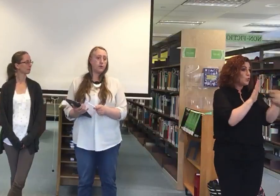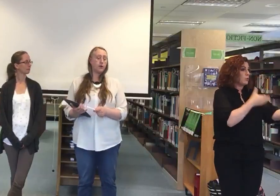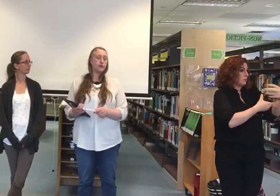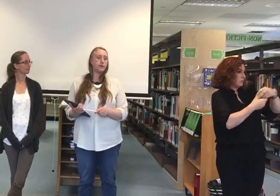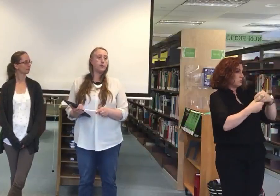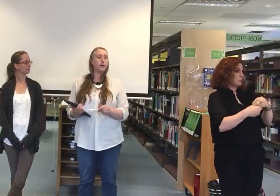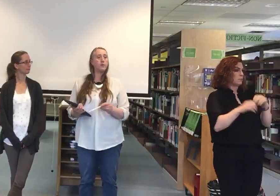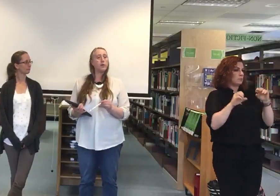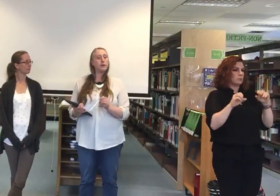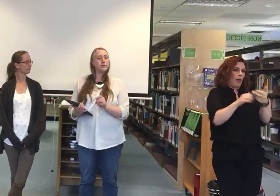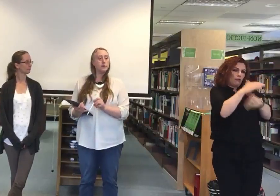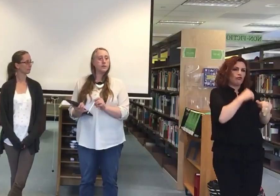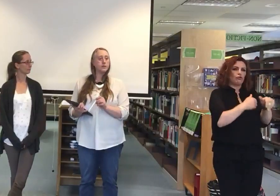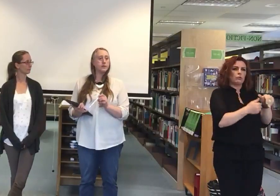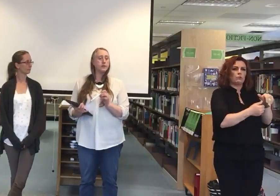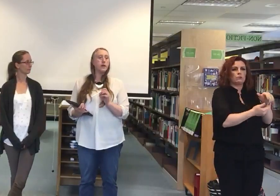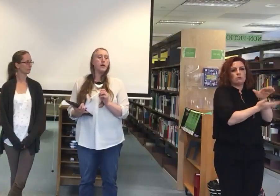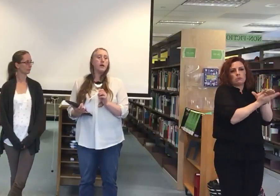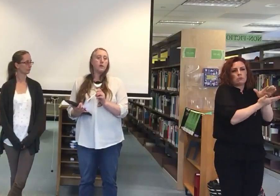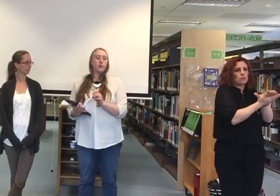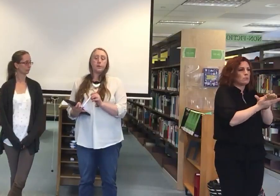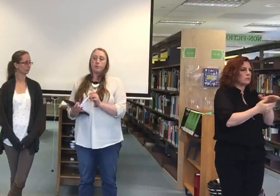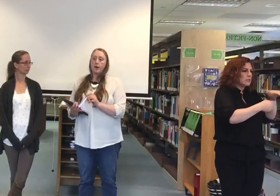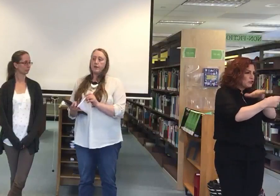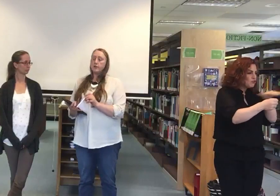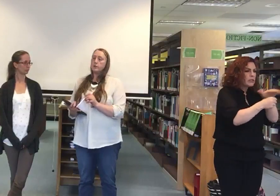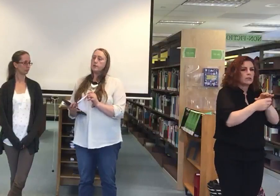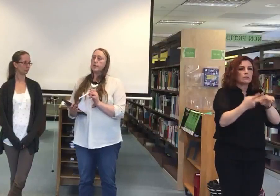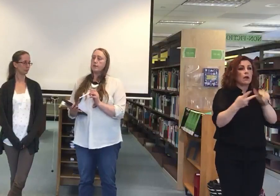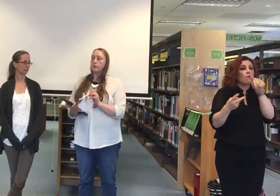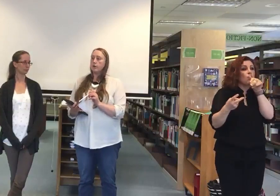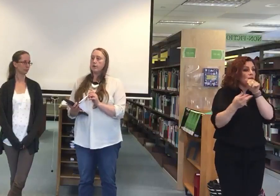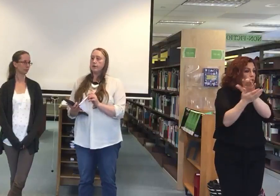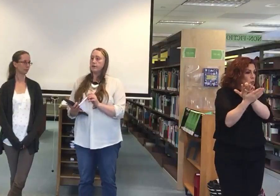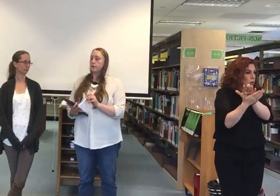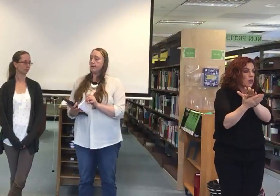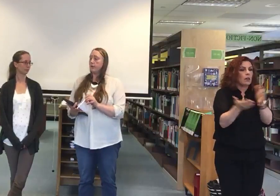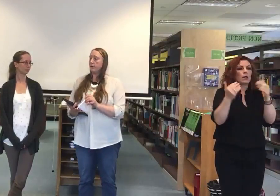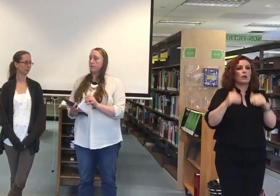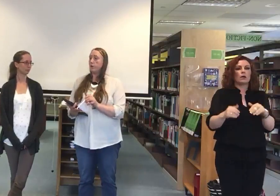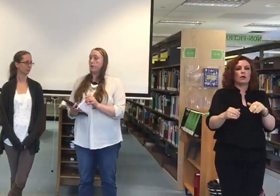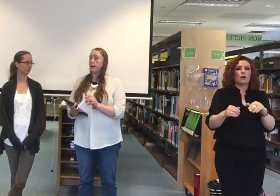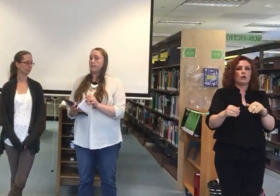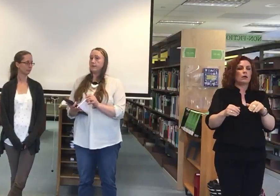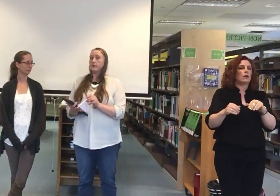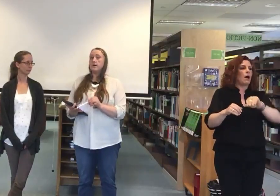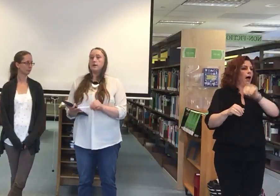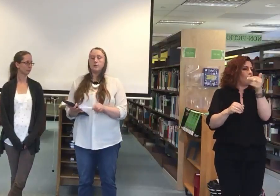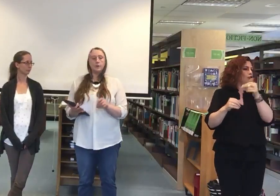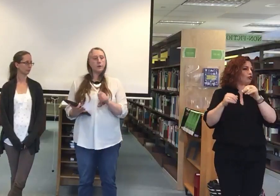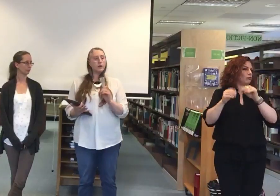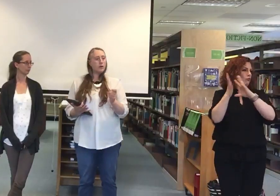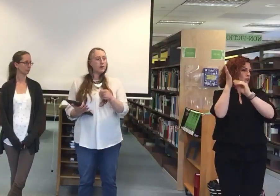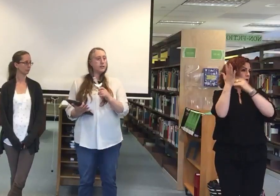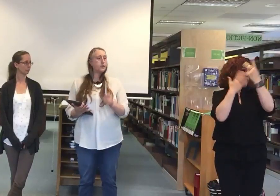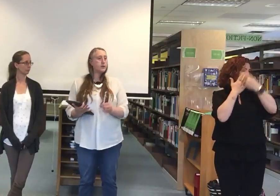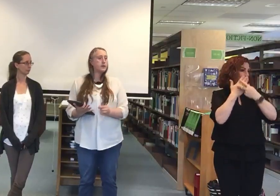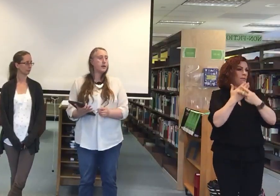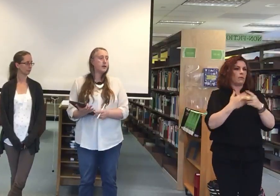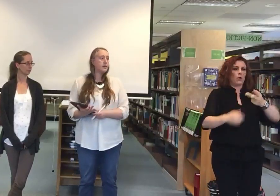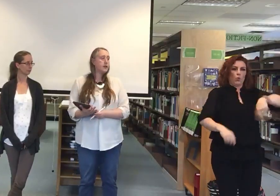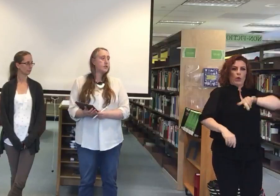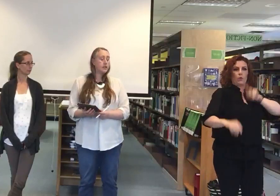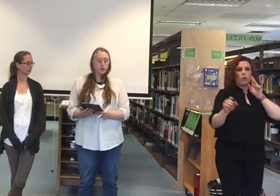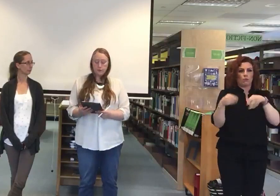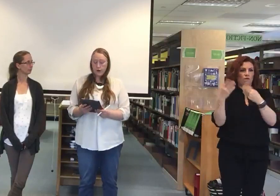educational authorities. So we can work in school districts, we work with private schools, and we work with distributed learning programs. So we work in a lot of